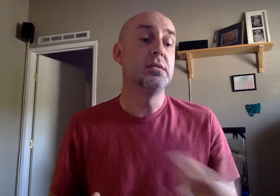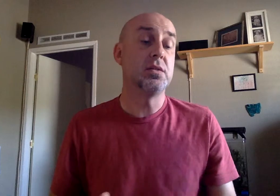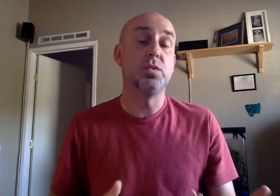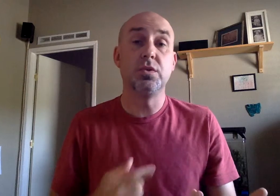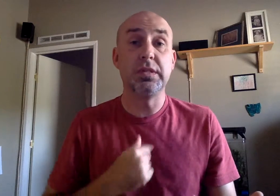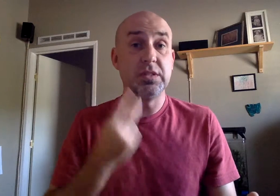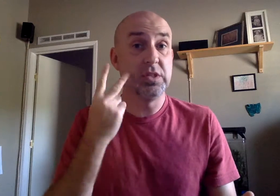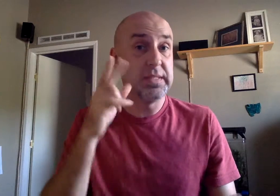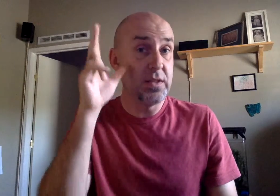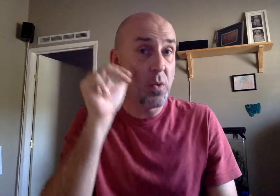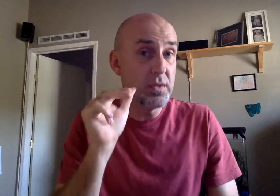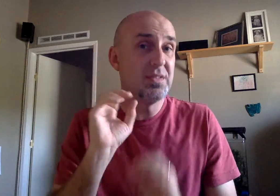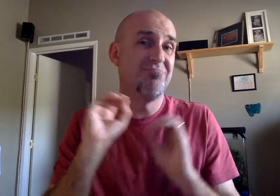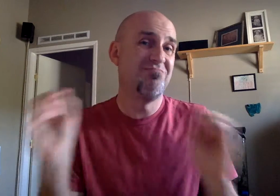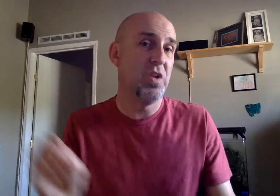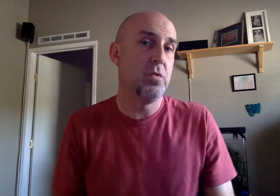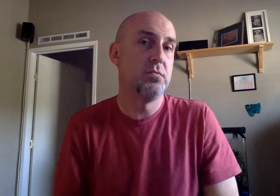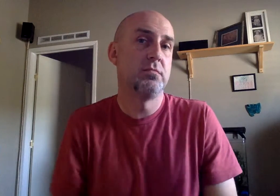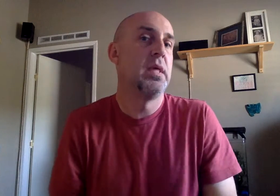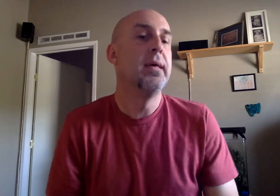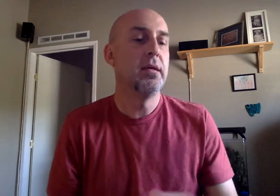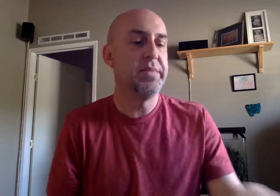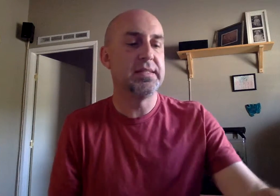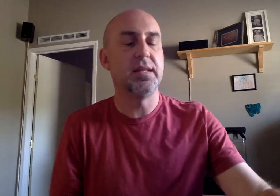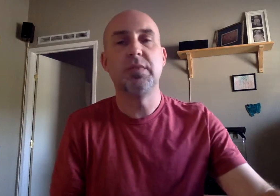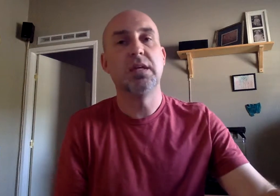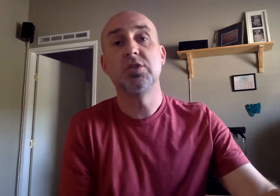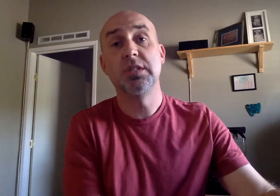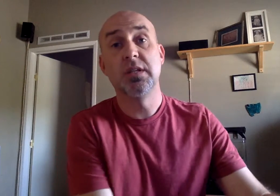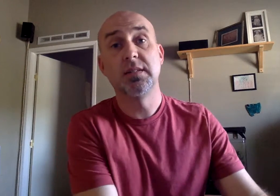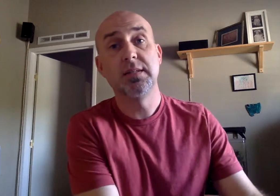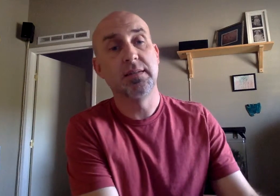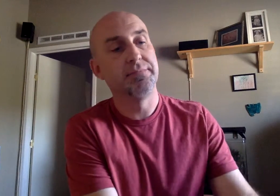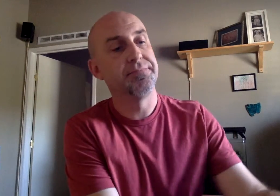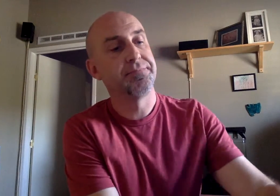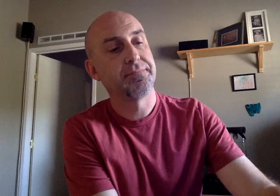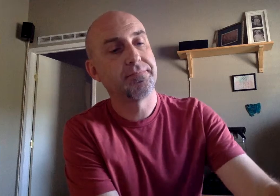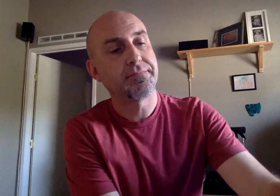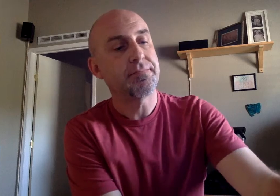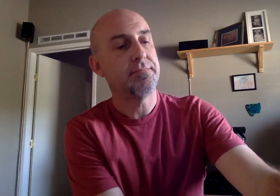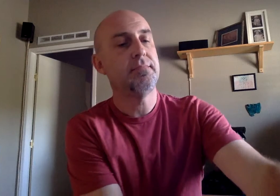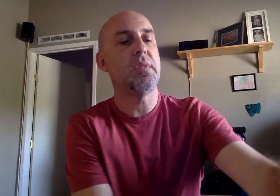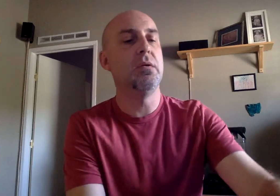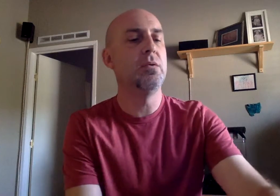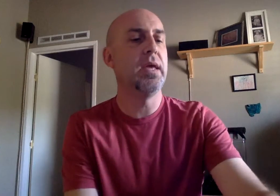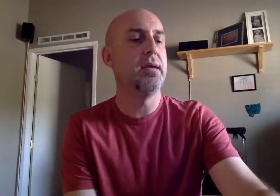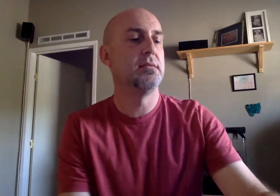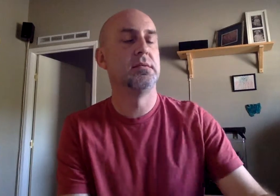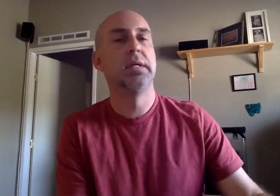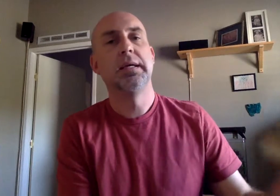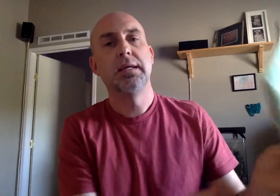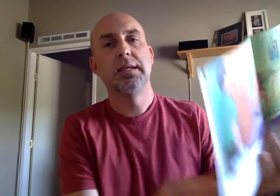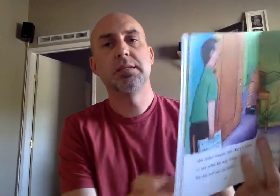that's what they're doing. Did she see the horse? No. It means the same thing as she did not see it. Okay, next